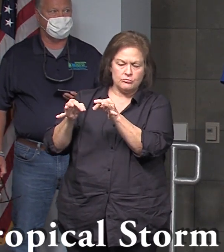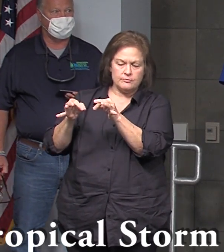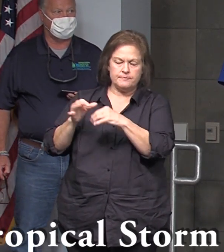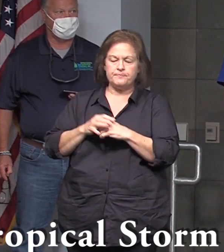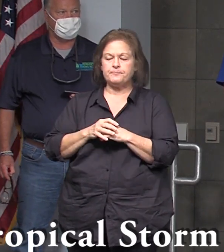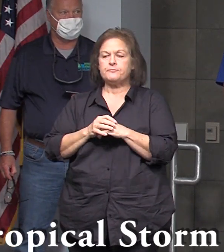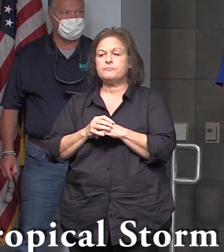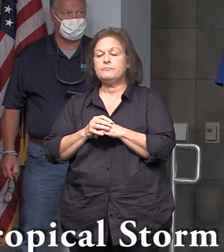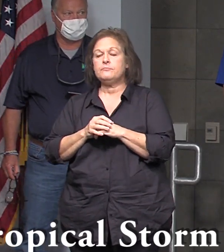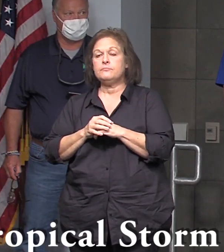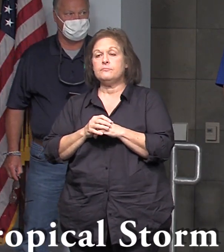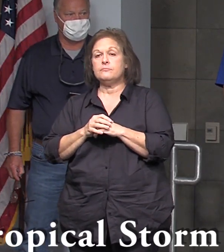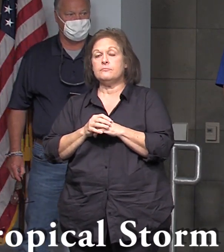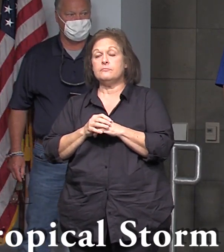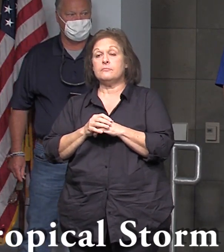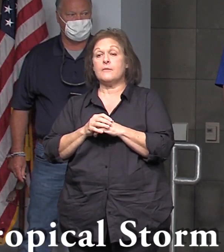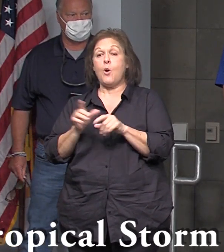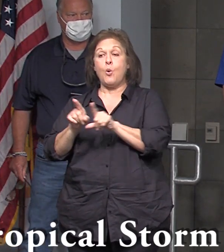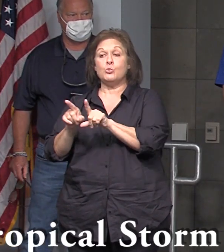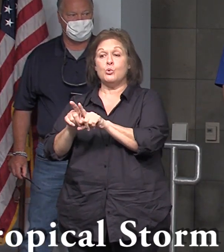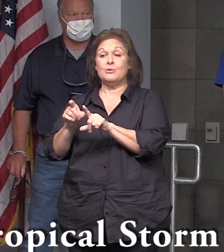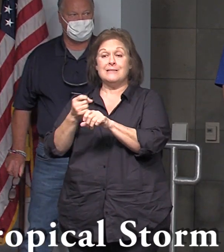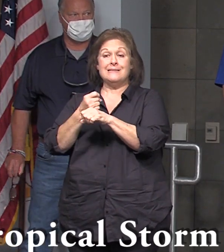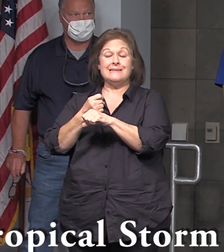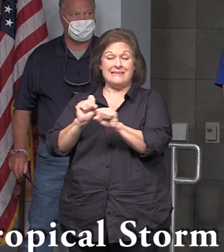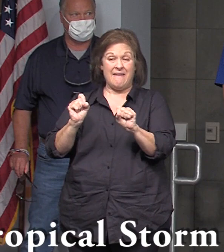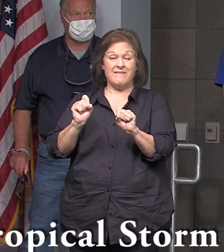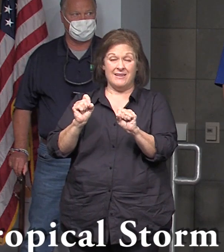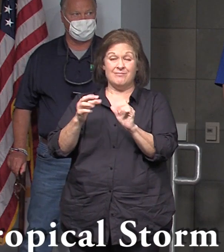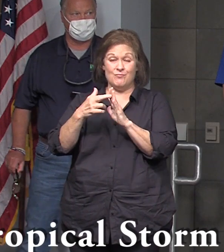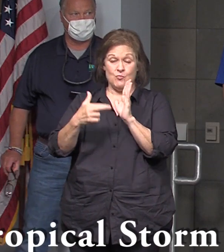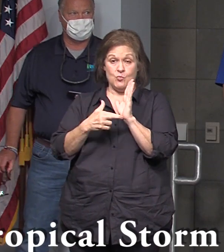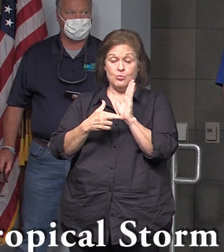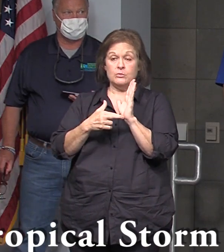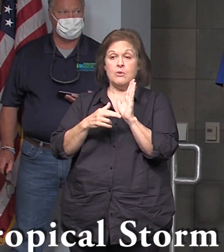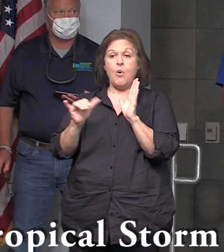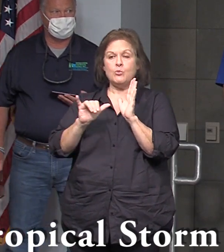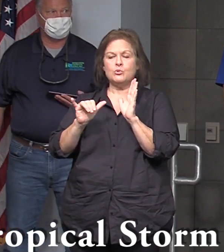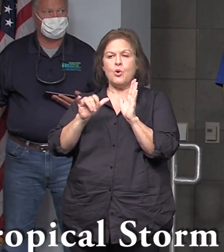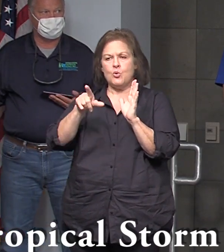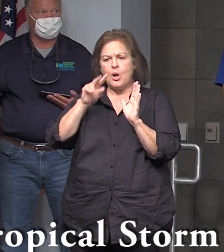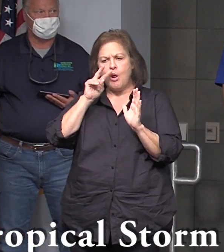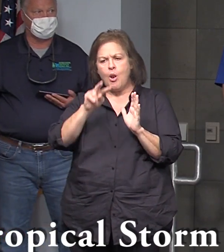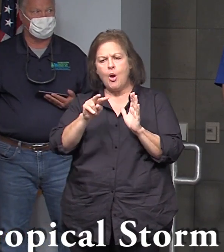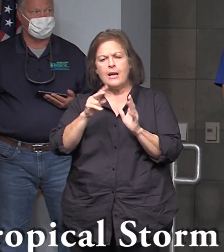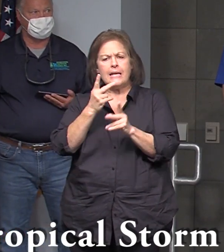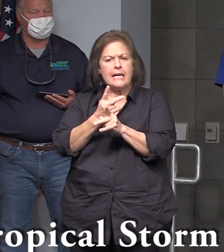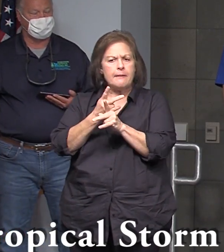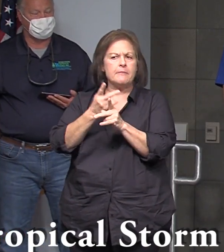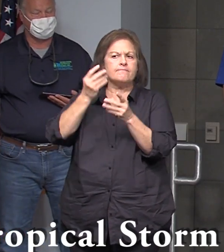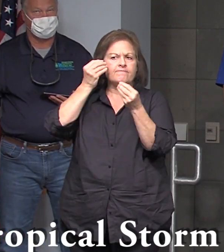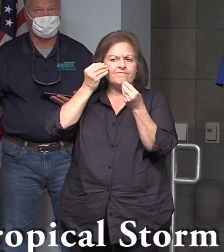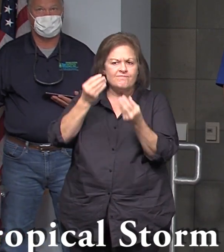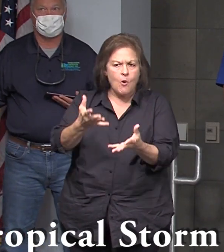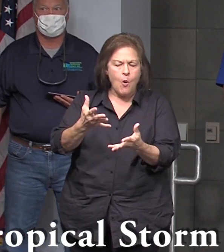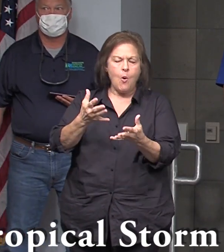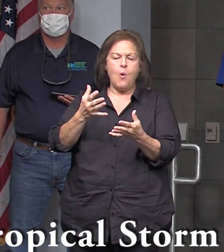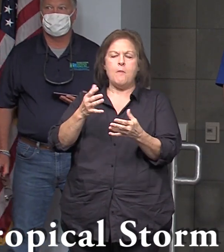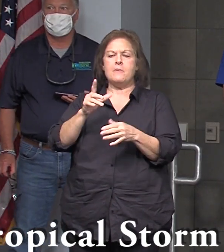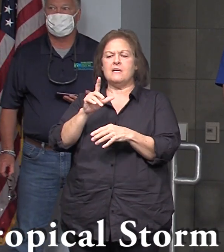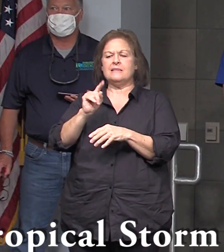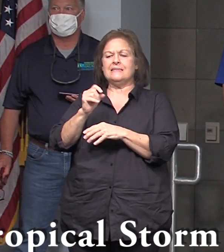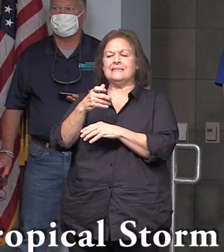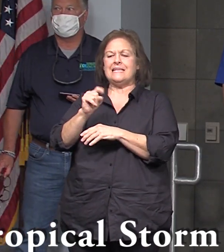In addition to those safety issues and tips, there's also links to keep informed with Entergy via